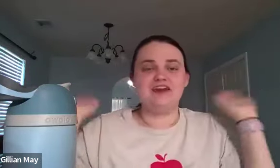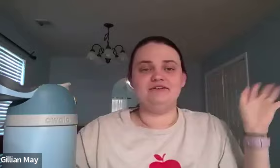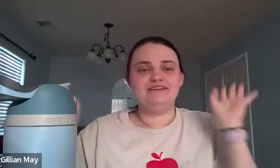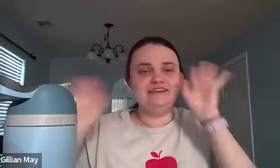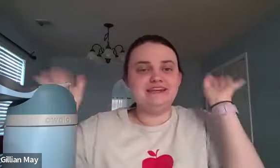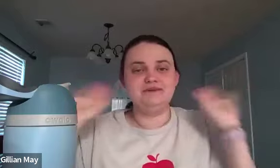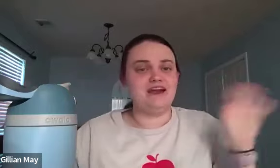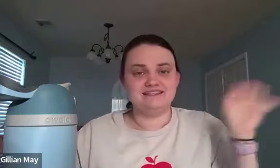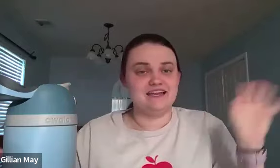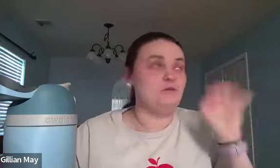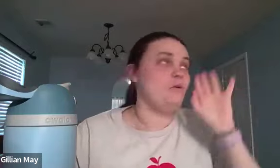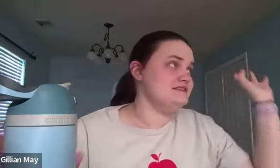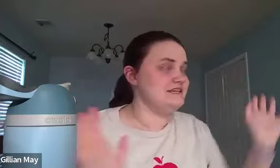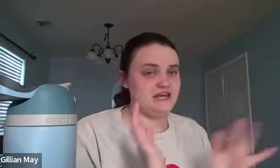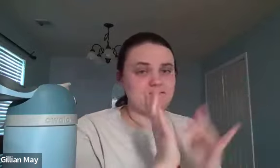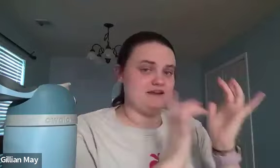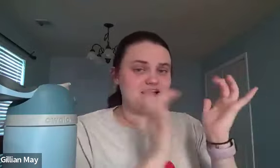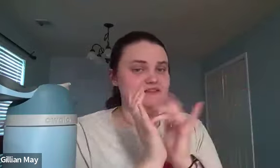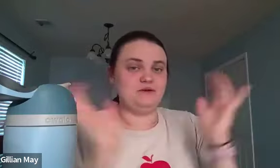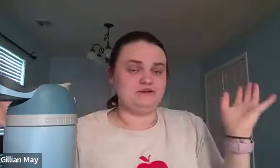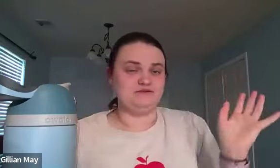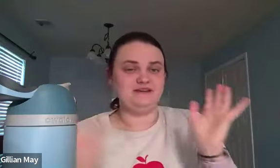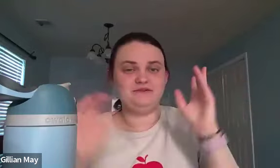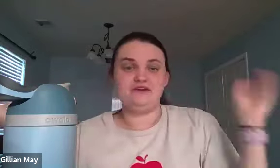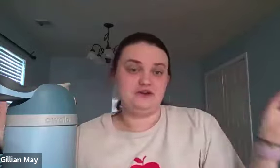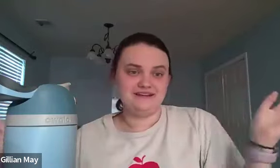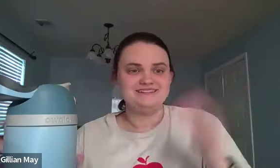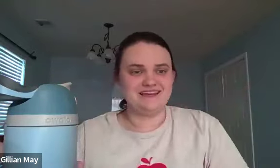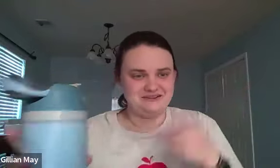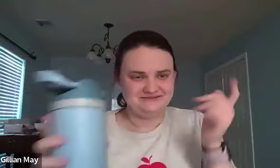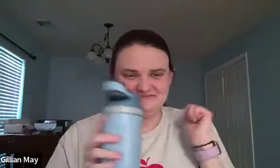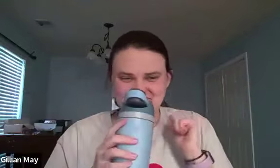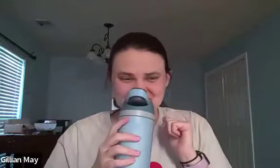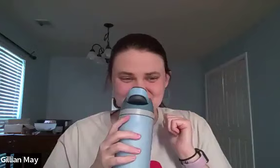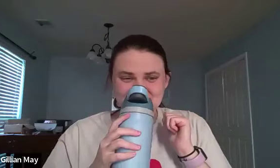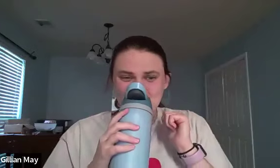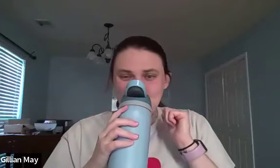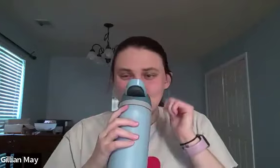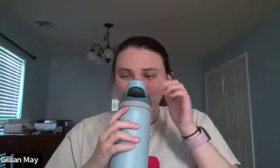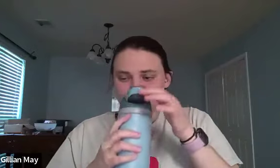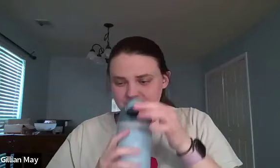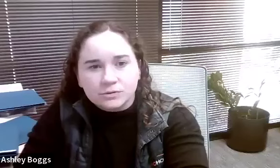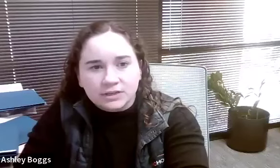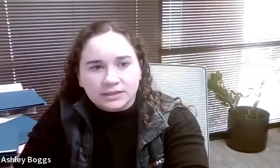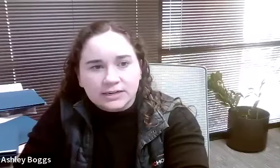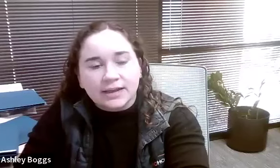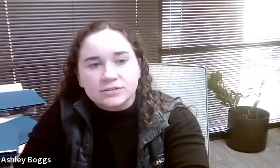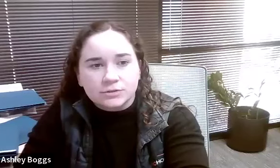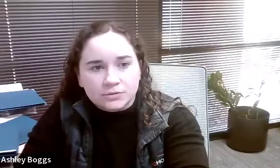don't know, getting me got excited once again about a sign that we were doing without knowing. So How would you do like next